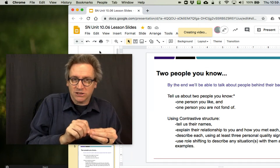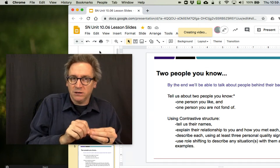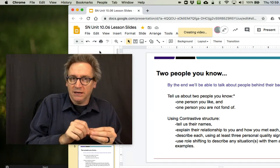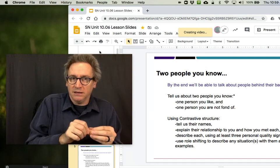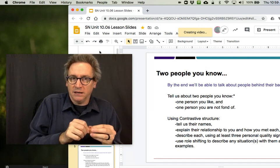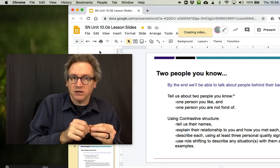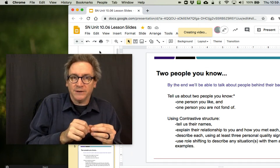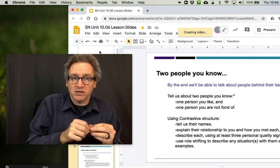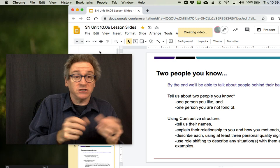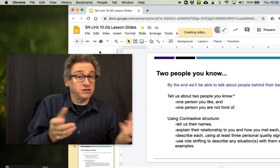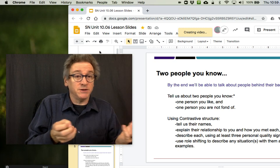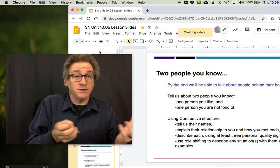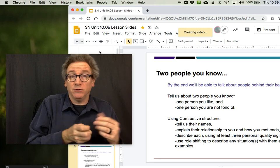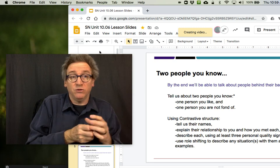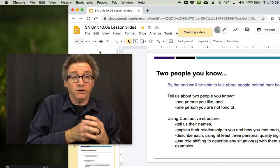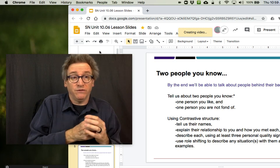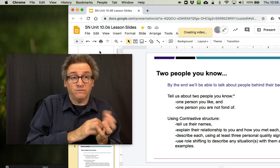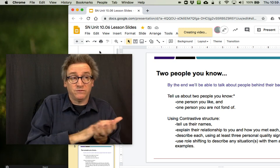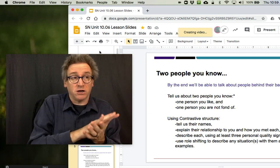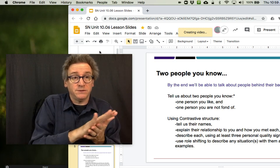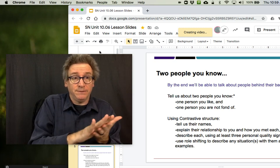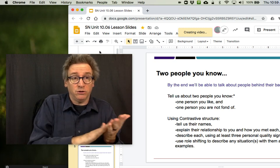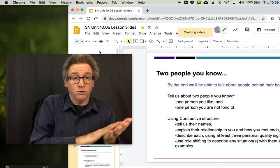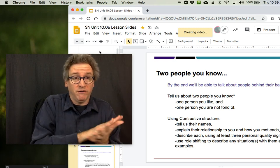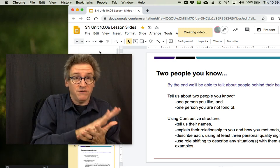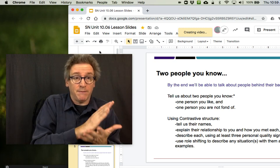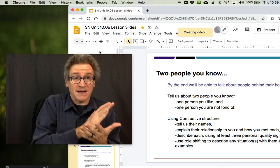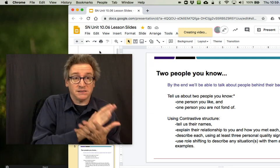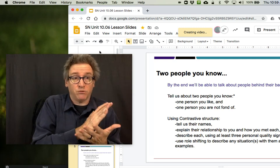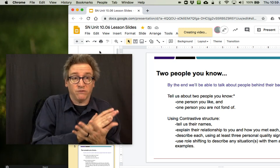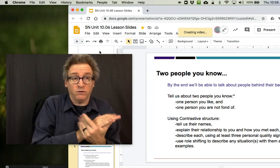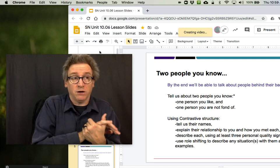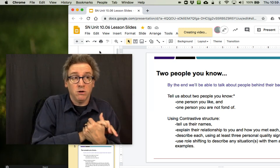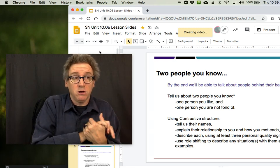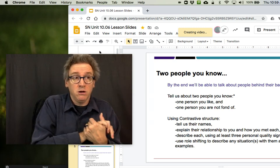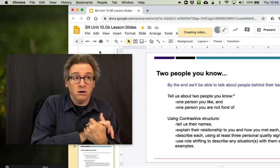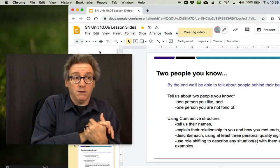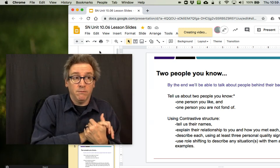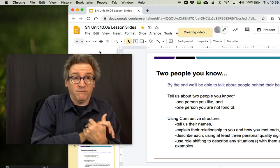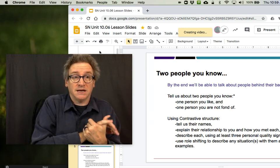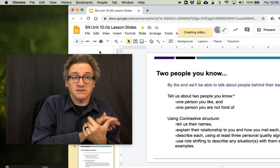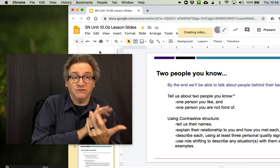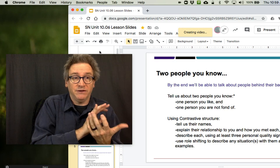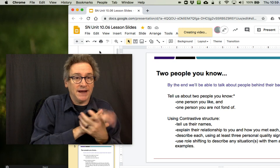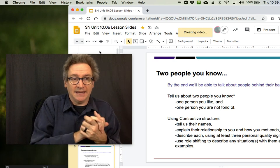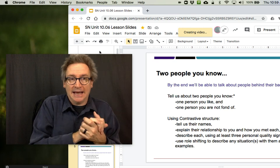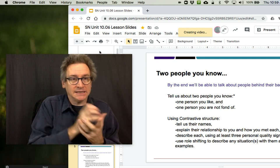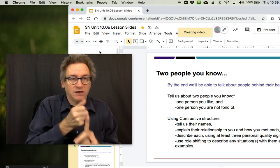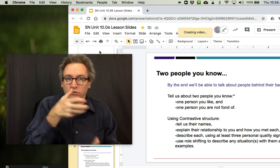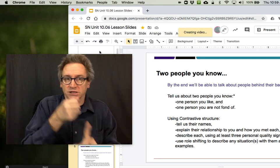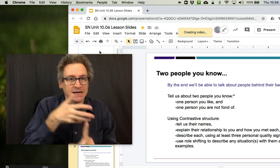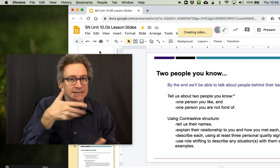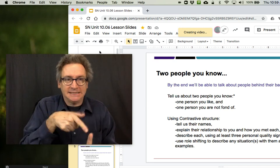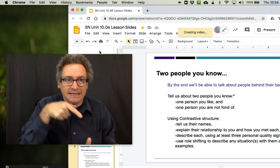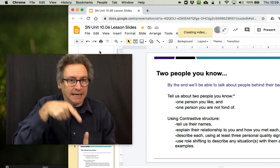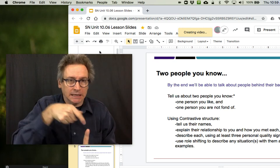it's gonna be a challenge. Some of the people who, if you talk to people who have not passed the portfolio, oftentimes the feedback they get is that we're